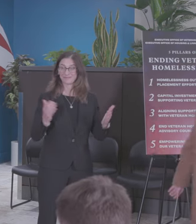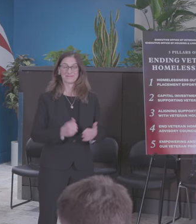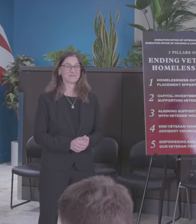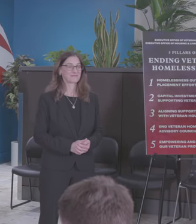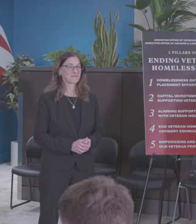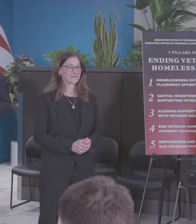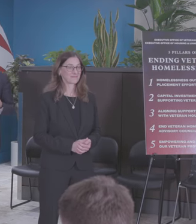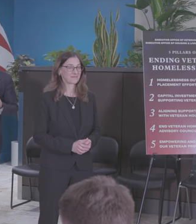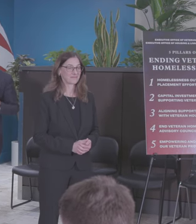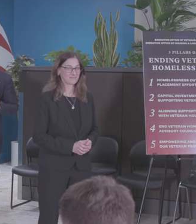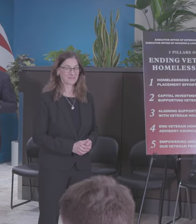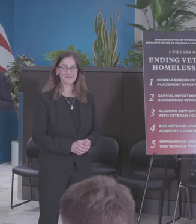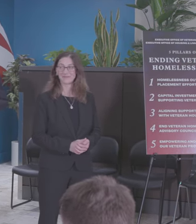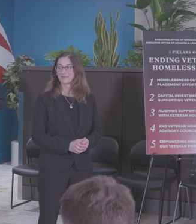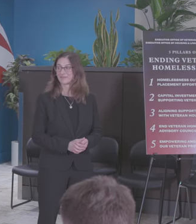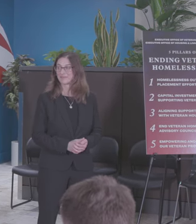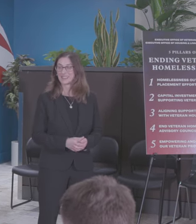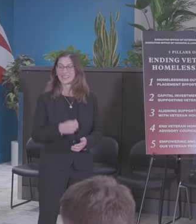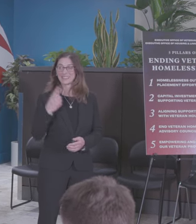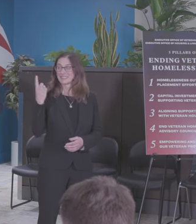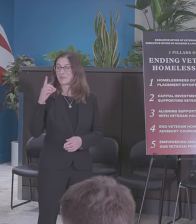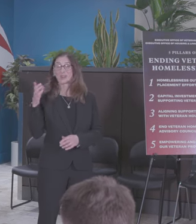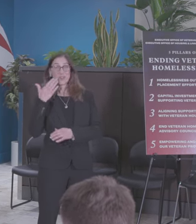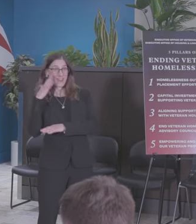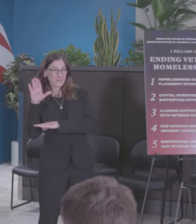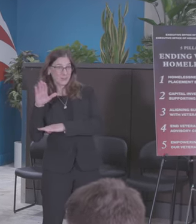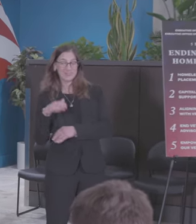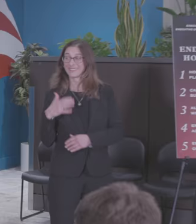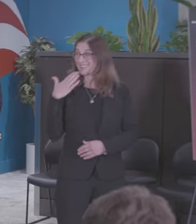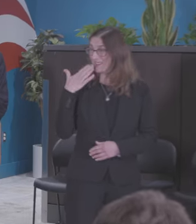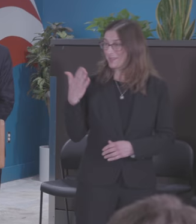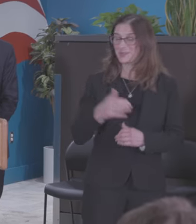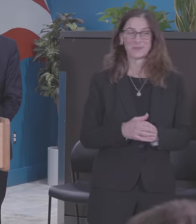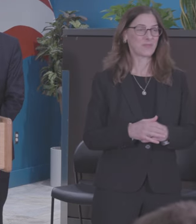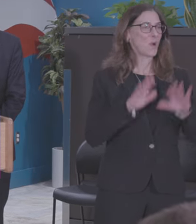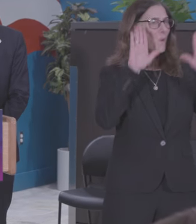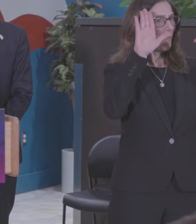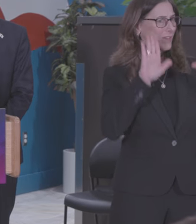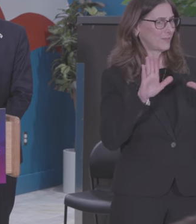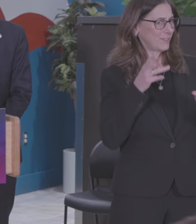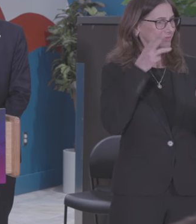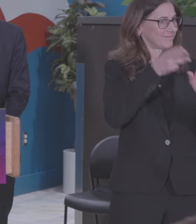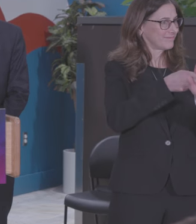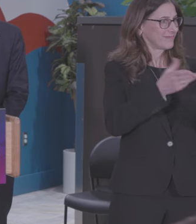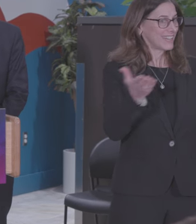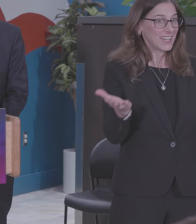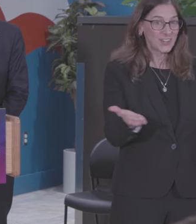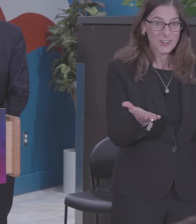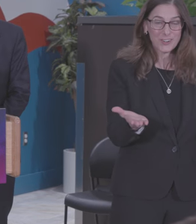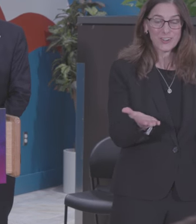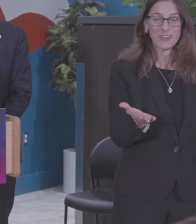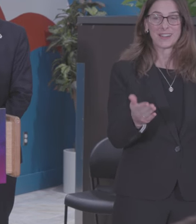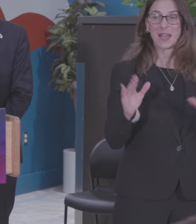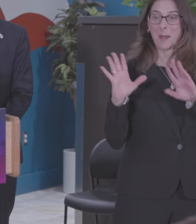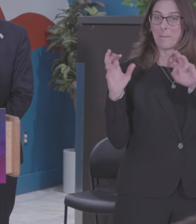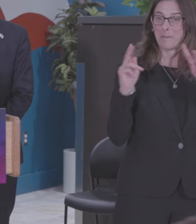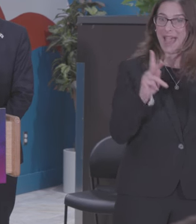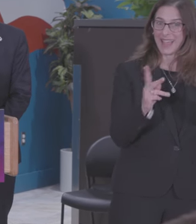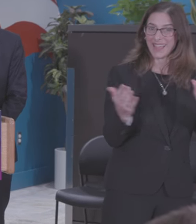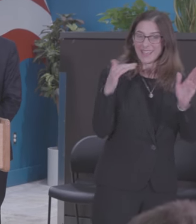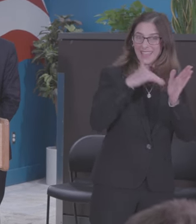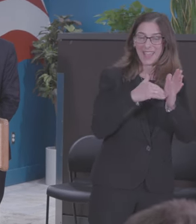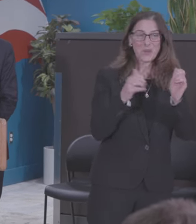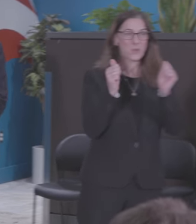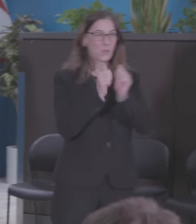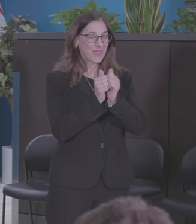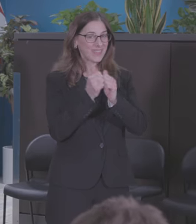It is, thank you for that. It is wonderful to be here, wonderful to be back with Andy McCauley